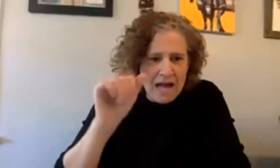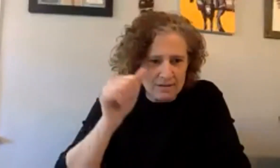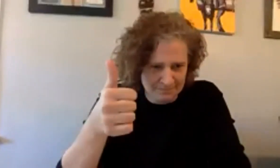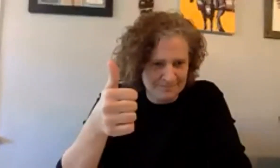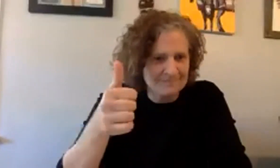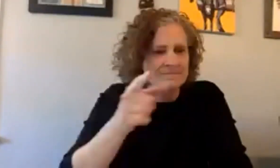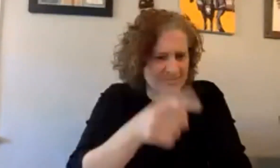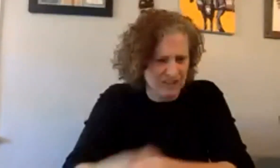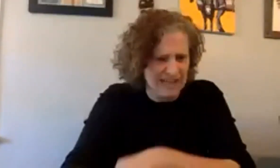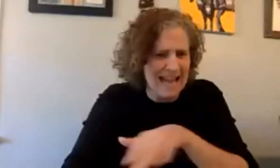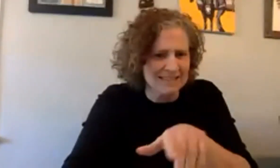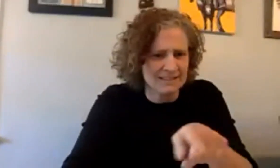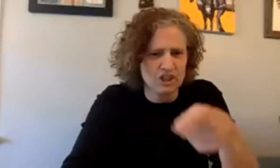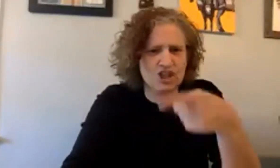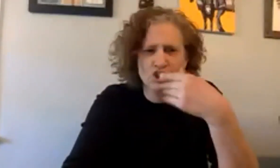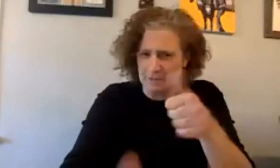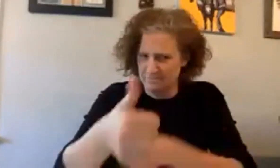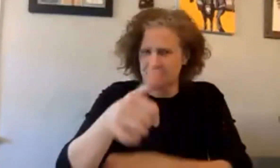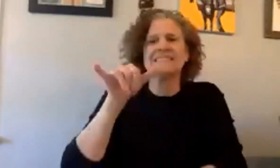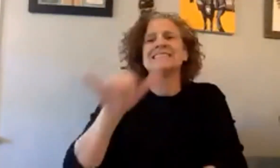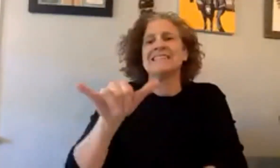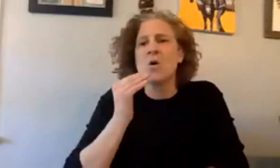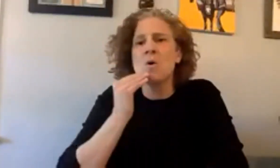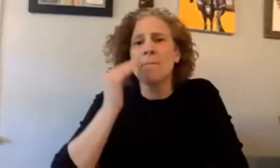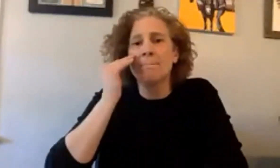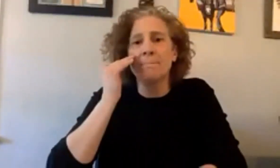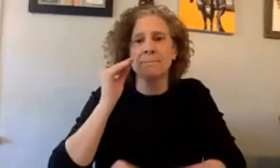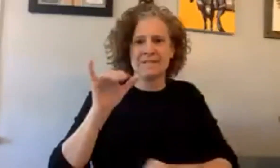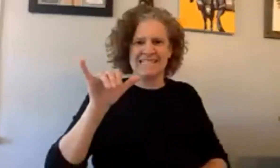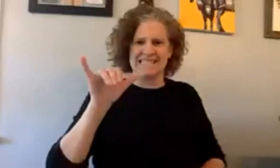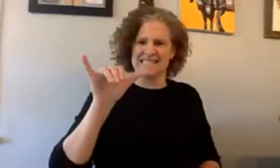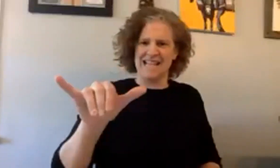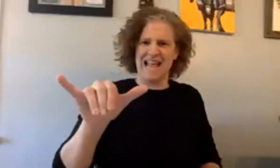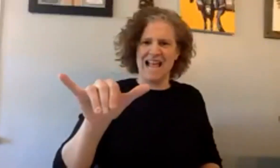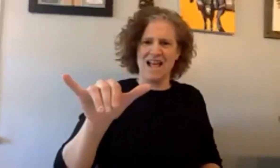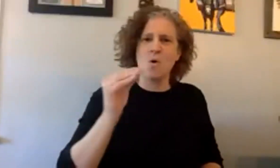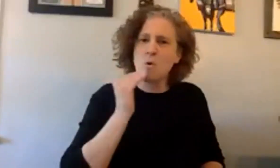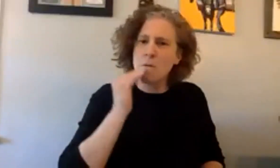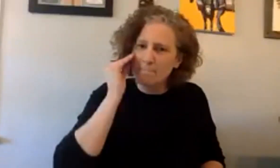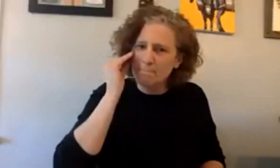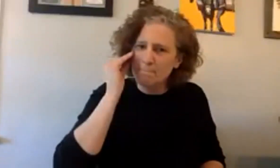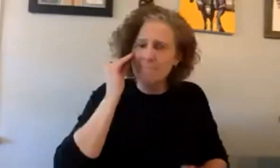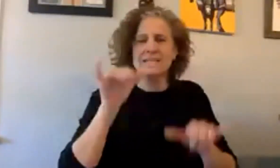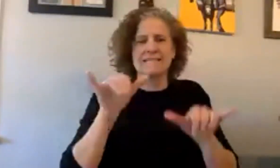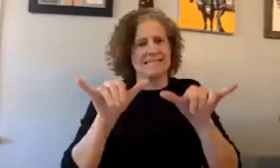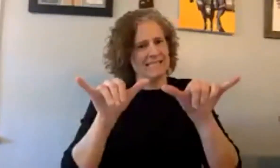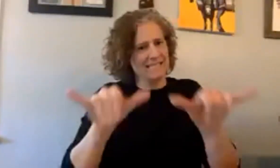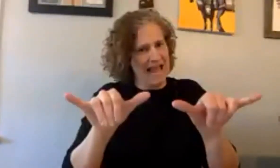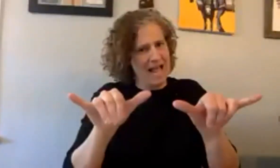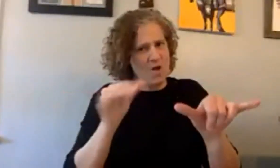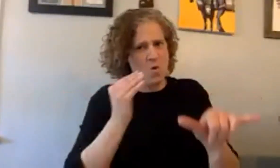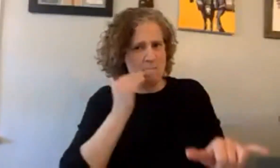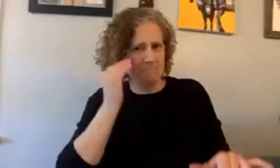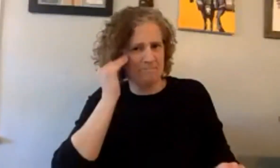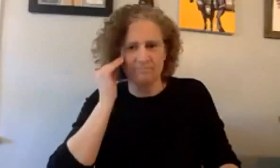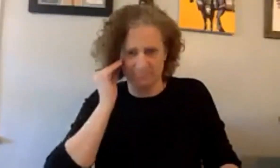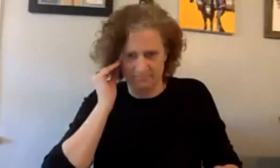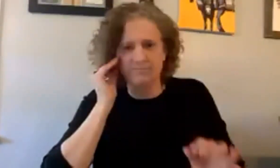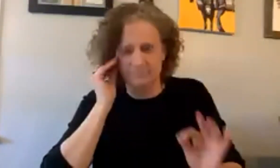I can see your hands. At first, I couldn't see your hands at all. So I didn't even see. So we can say I didn't even see when you signed